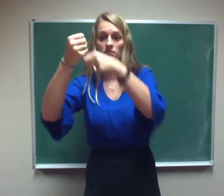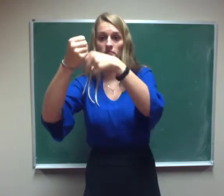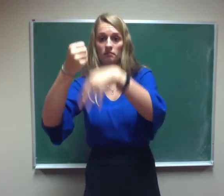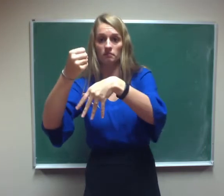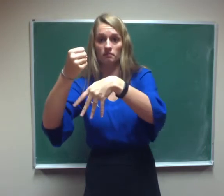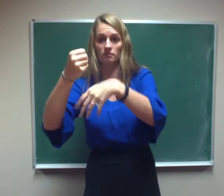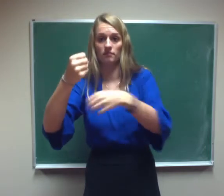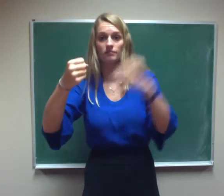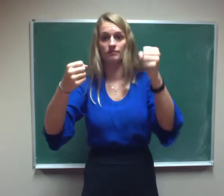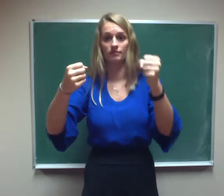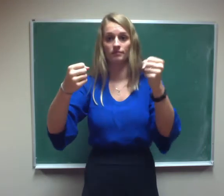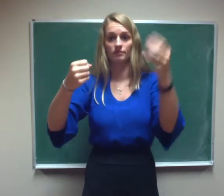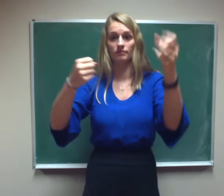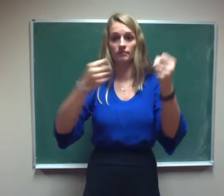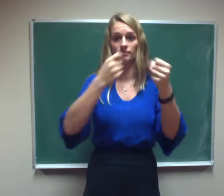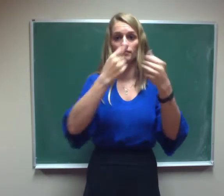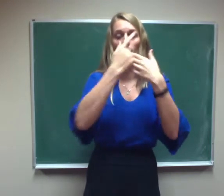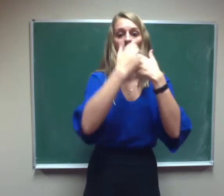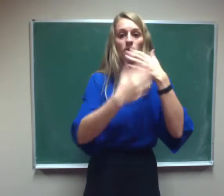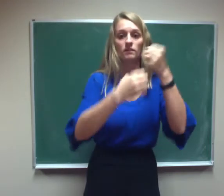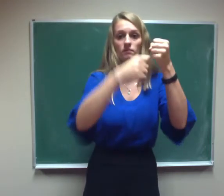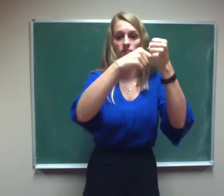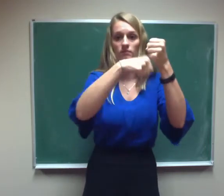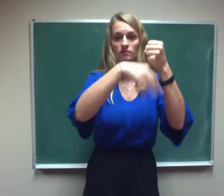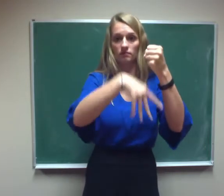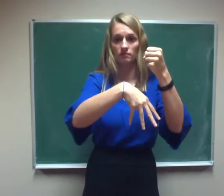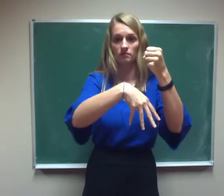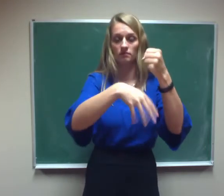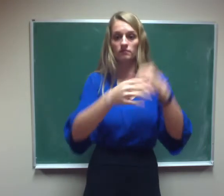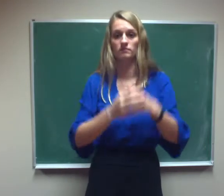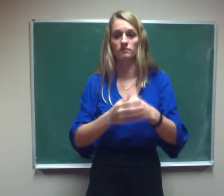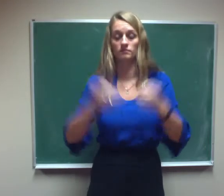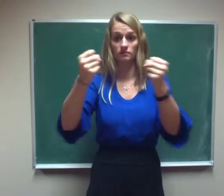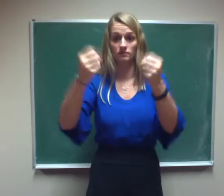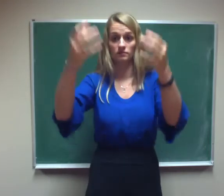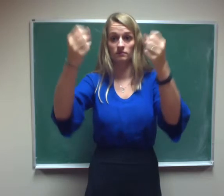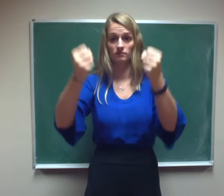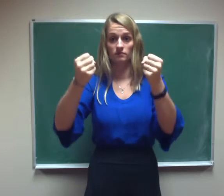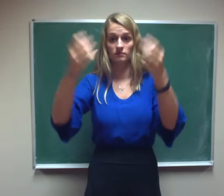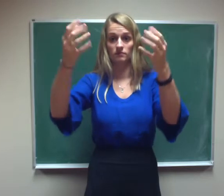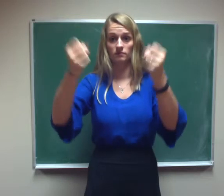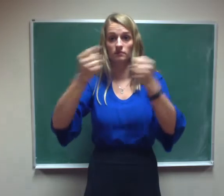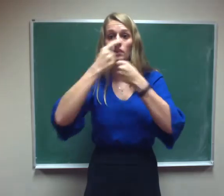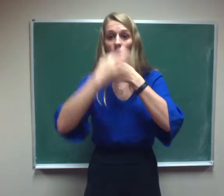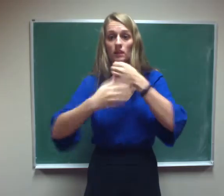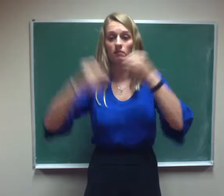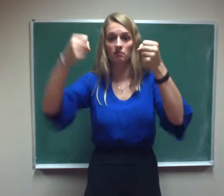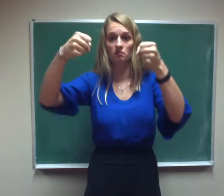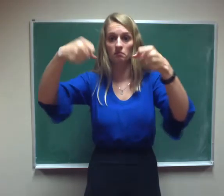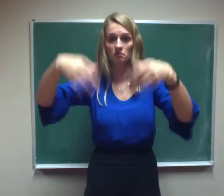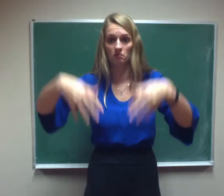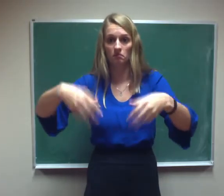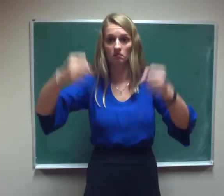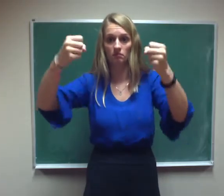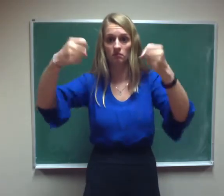into the left ventricle. So simultaneously, blood is flowing from the top of the heart into the bottom of the heart. A split second